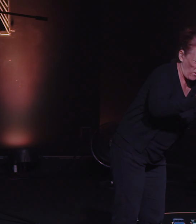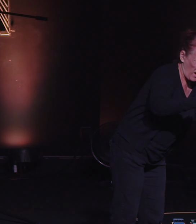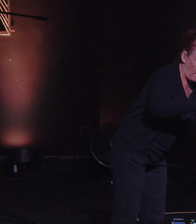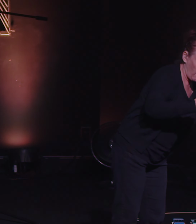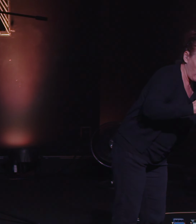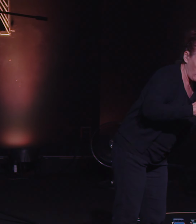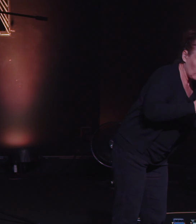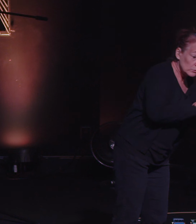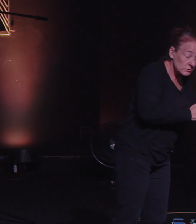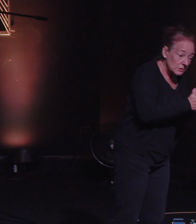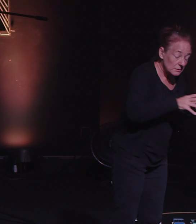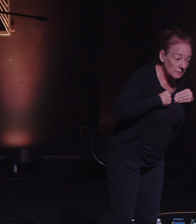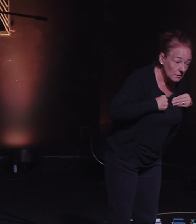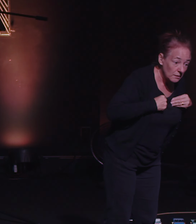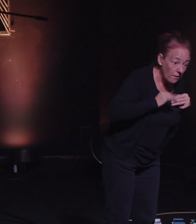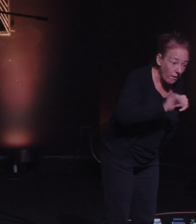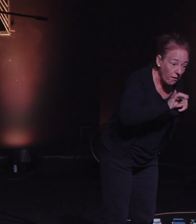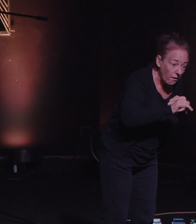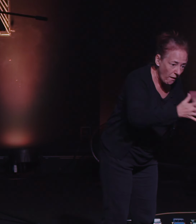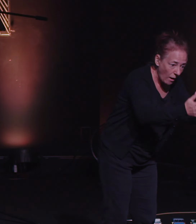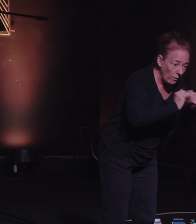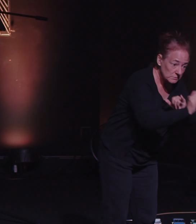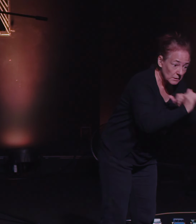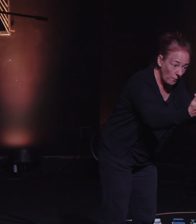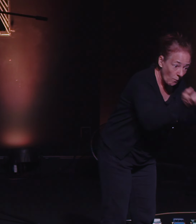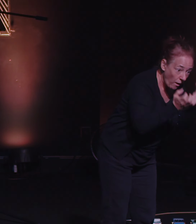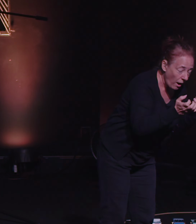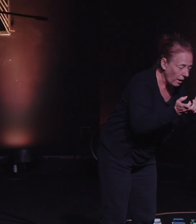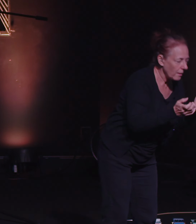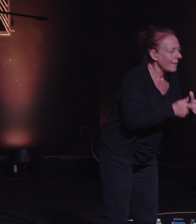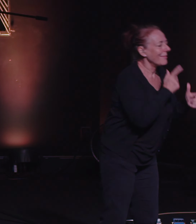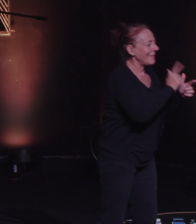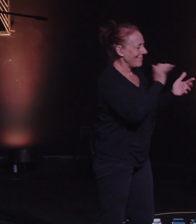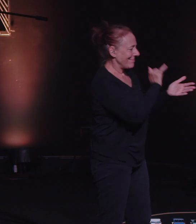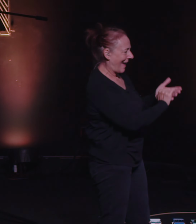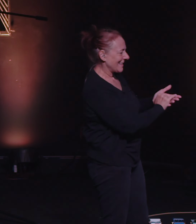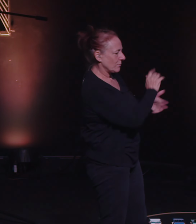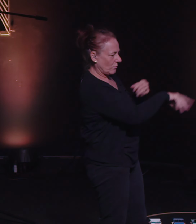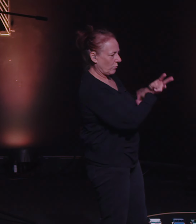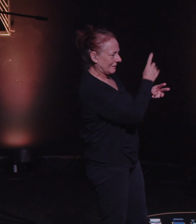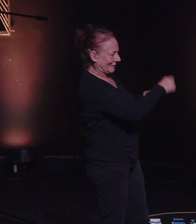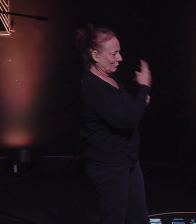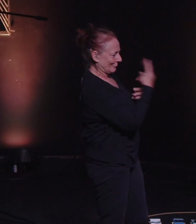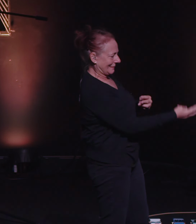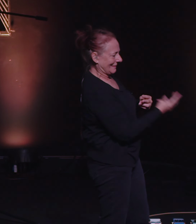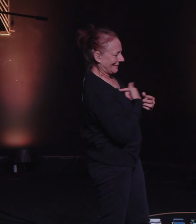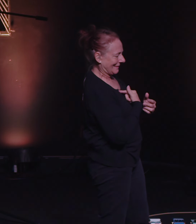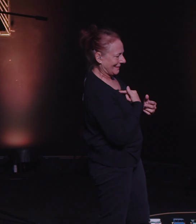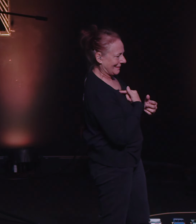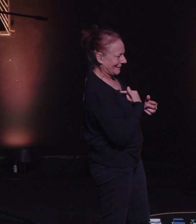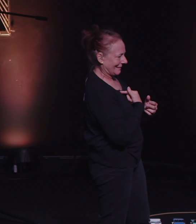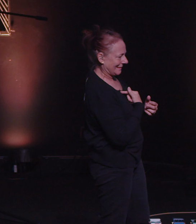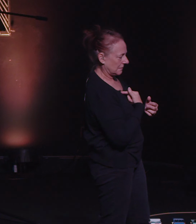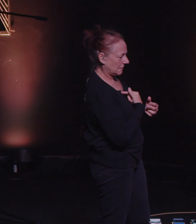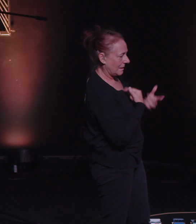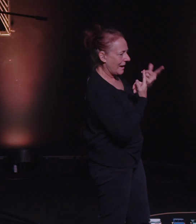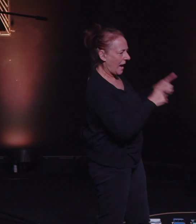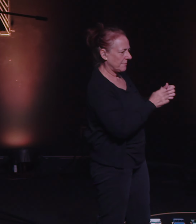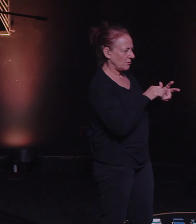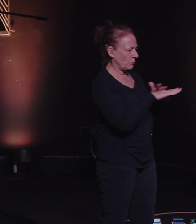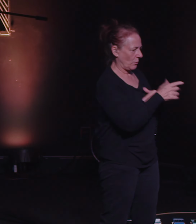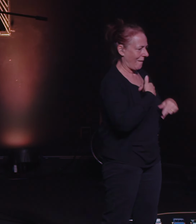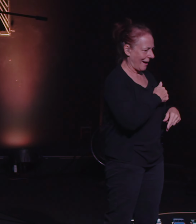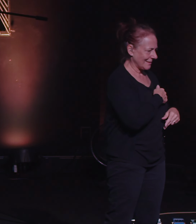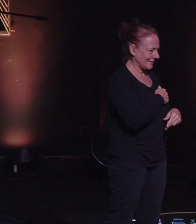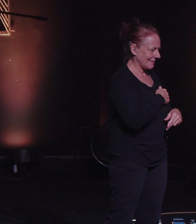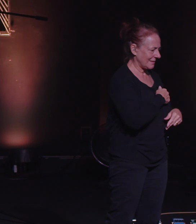there's got to be a change. If we are going to truly see something different in this world that we live in, it is only going to happen when Christians